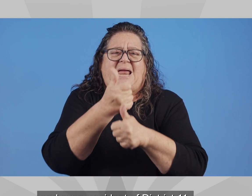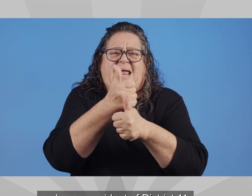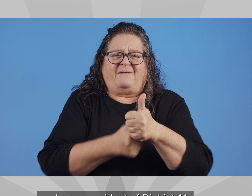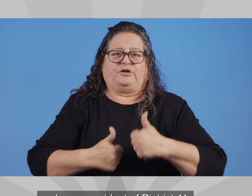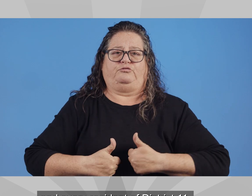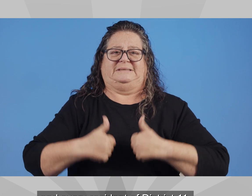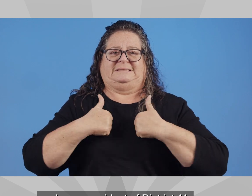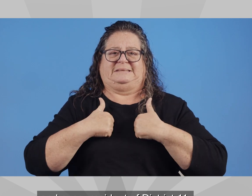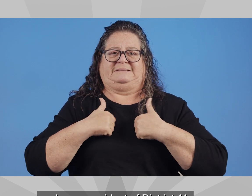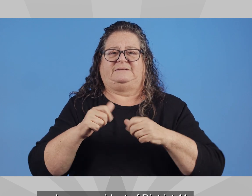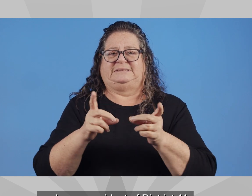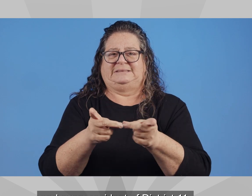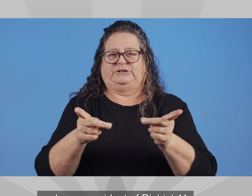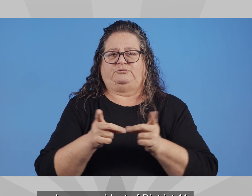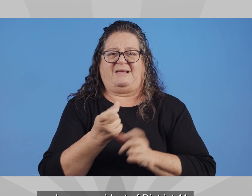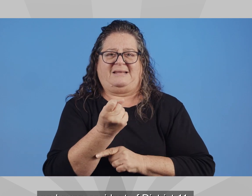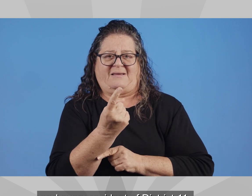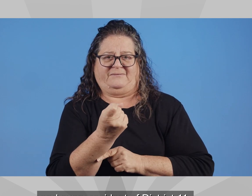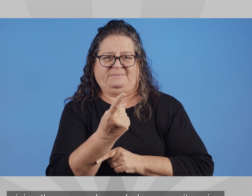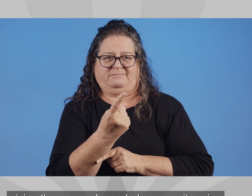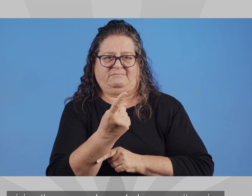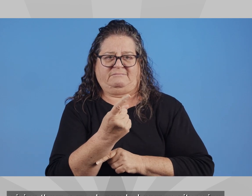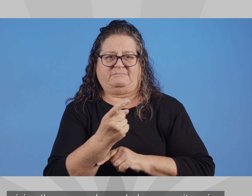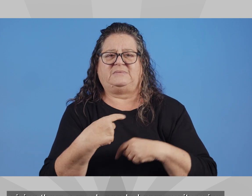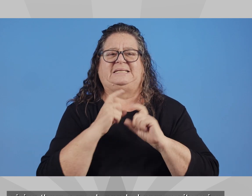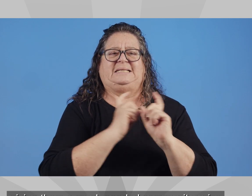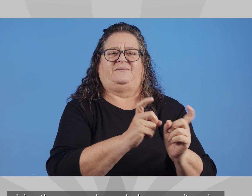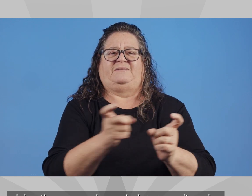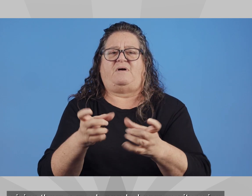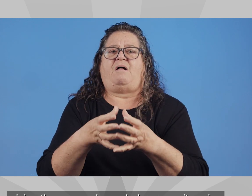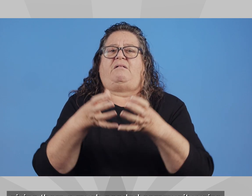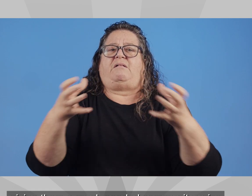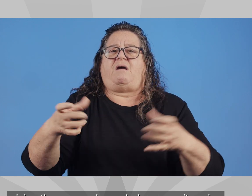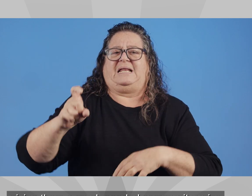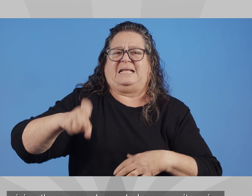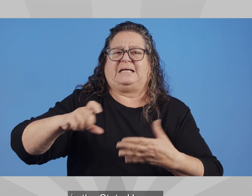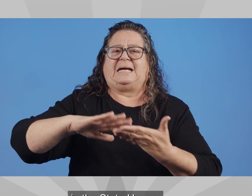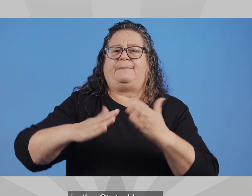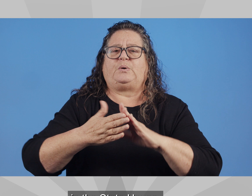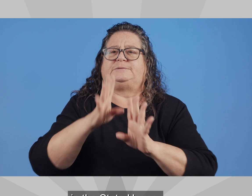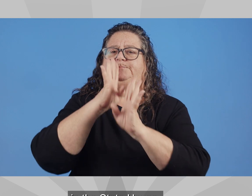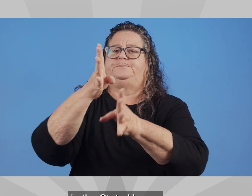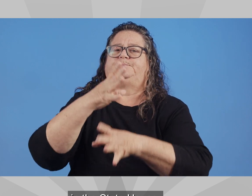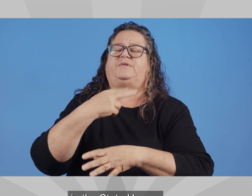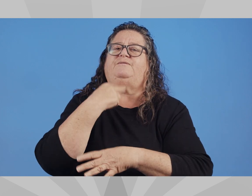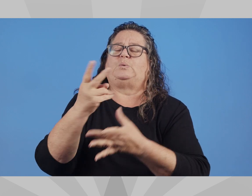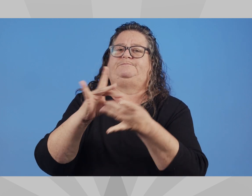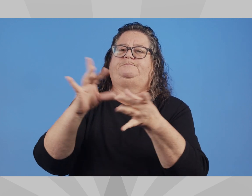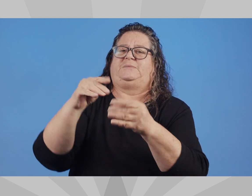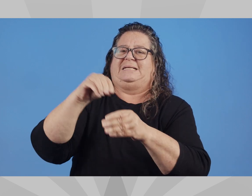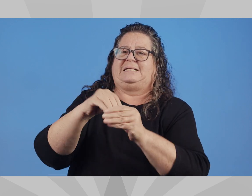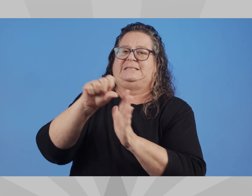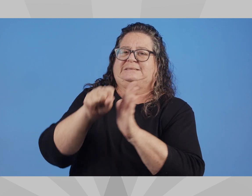community and every resident of District 11, giving them a much-needed community voice in the State House.